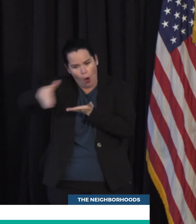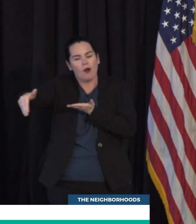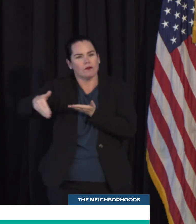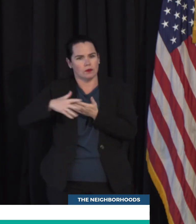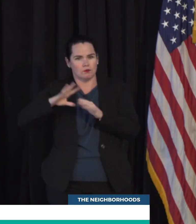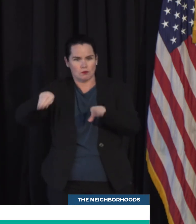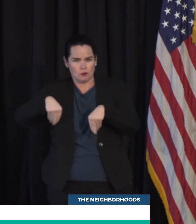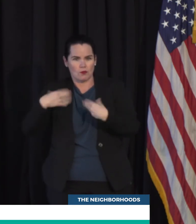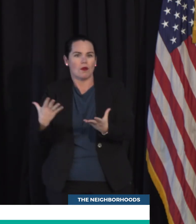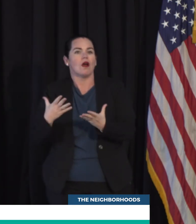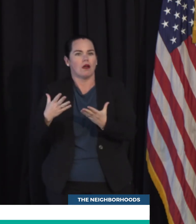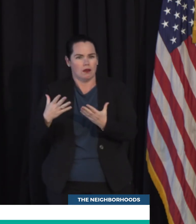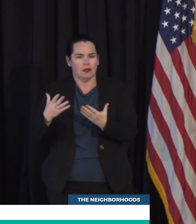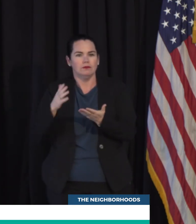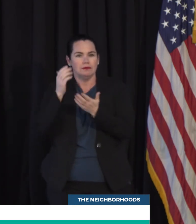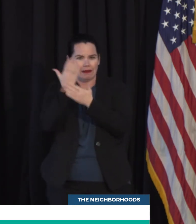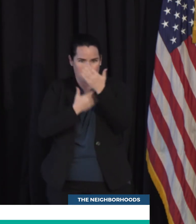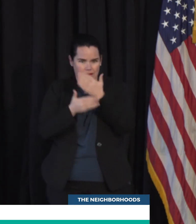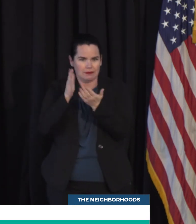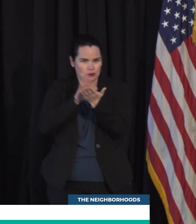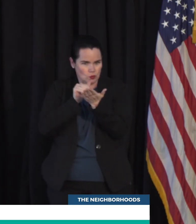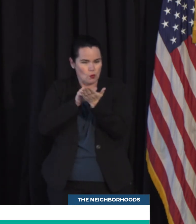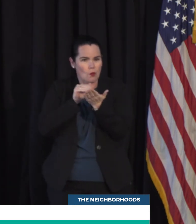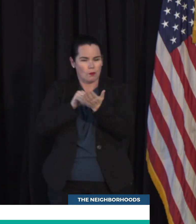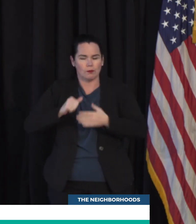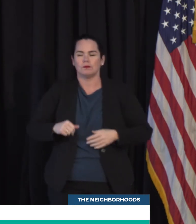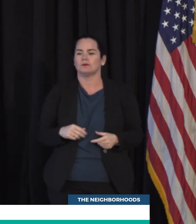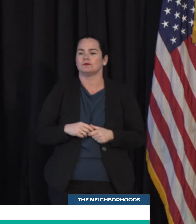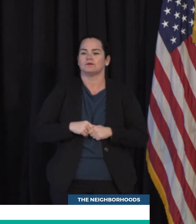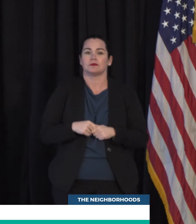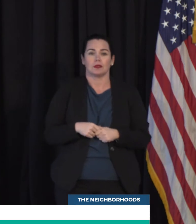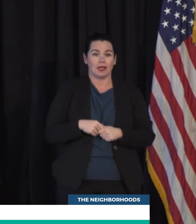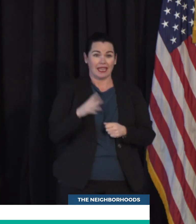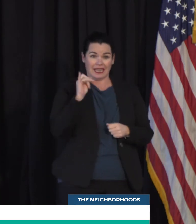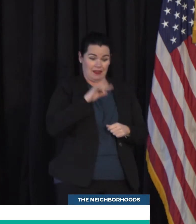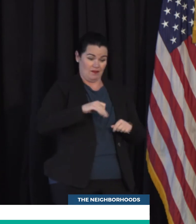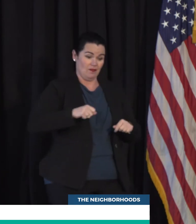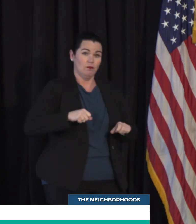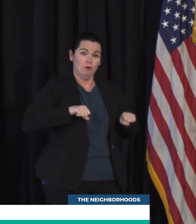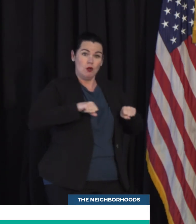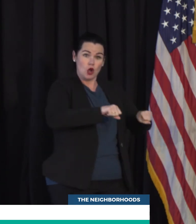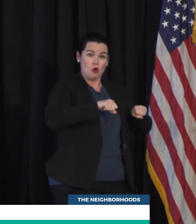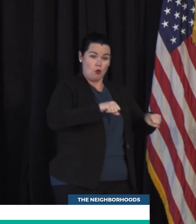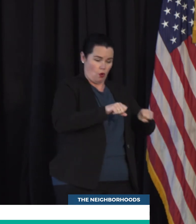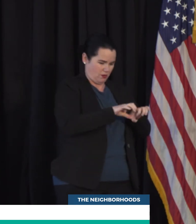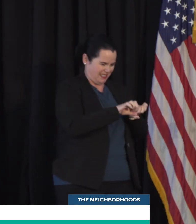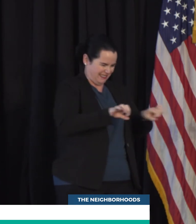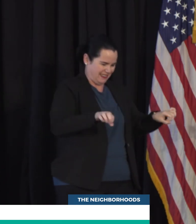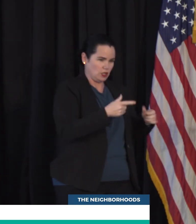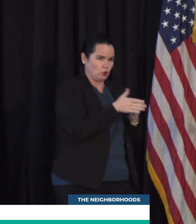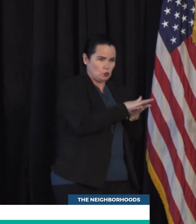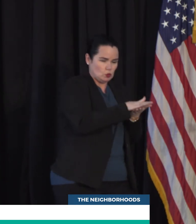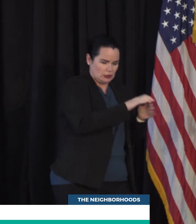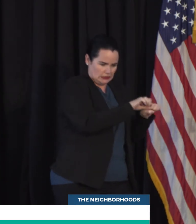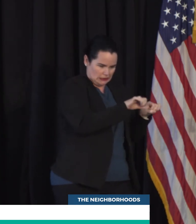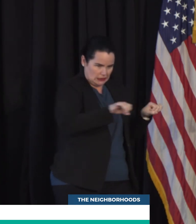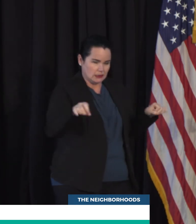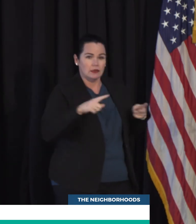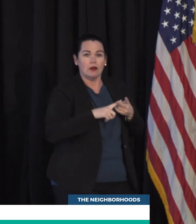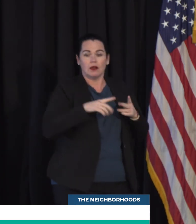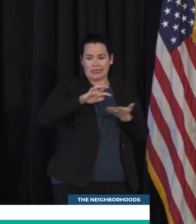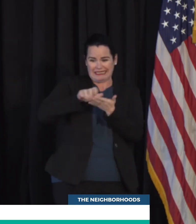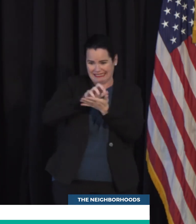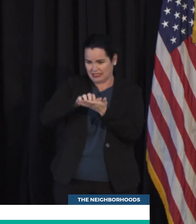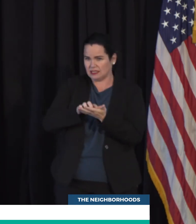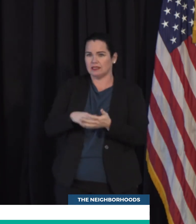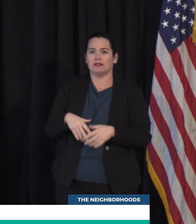providing toiletries. All hard surfaces, including shopping carts, condiment trays, checkout areas,